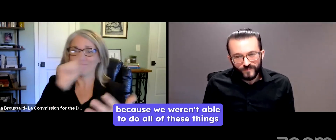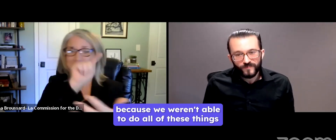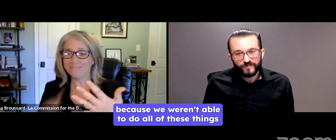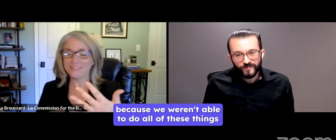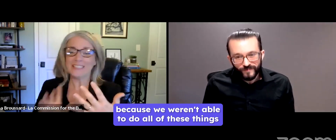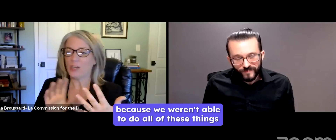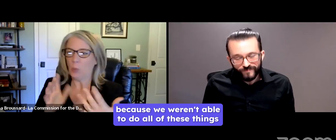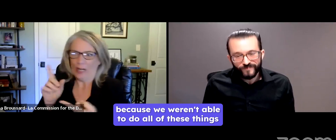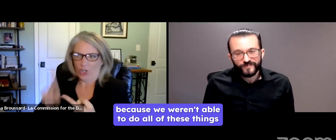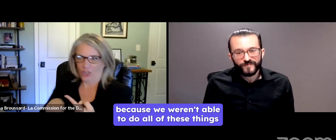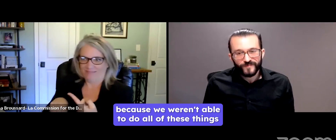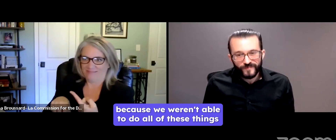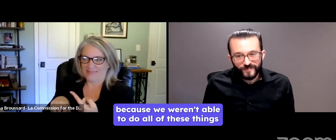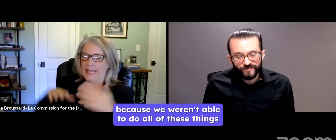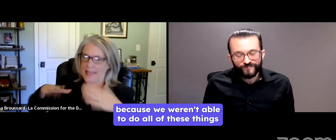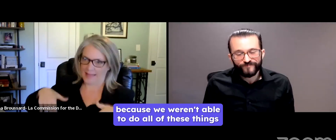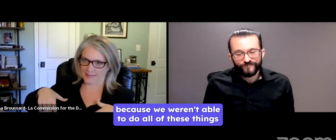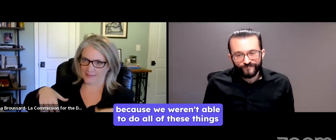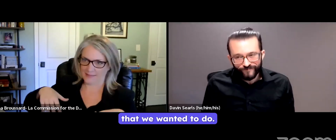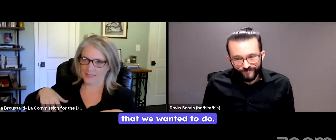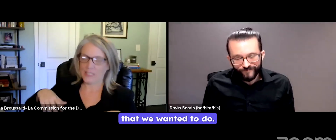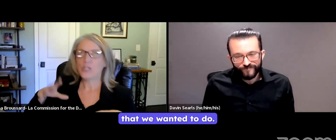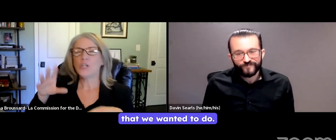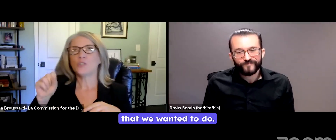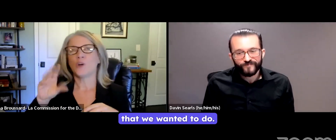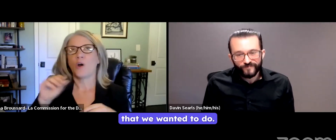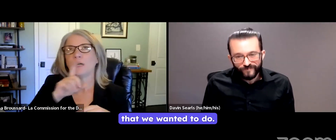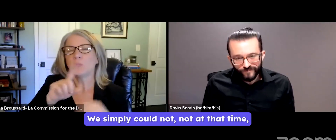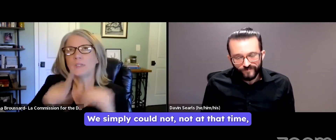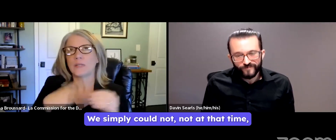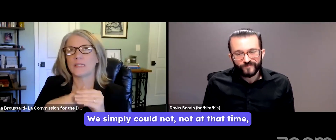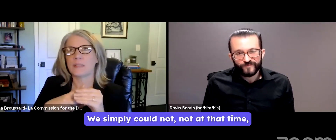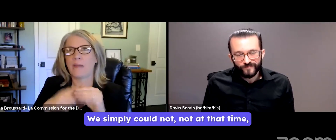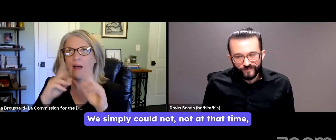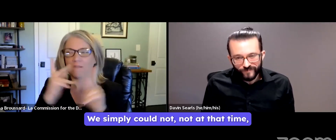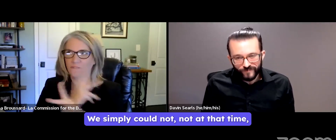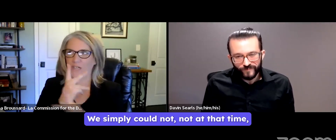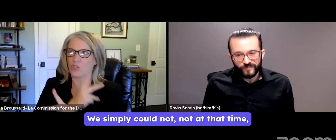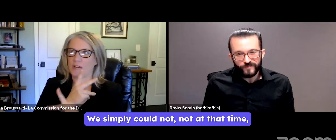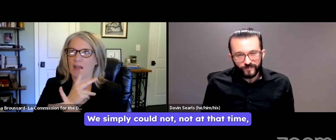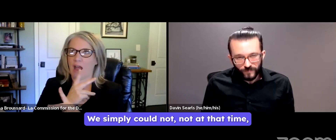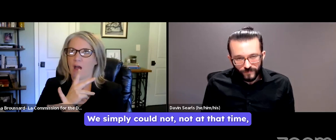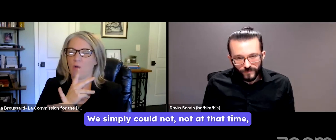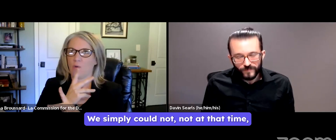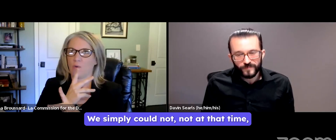we weren't able to do all of these things that we wanted to do. We simply could not at that